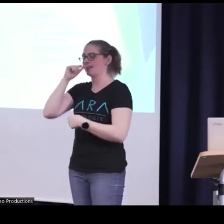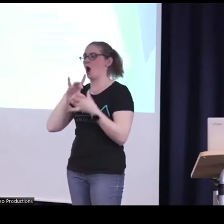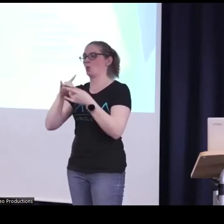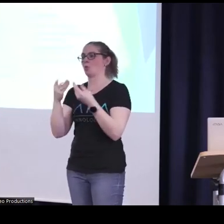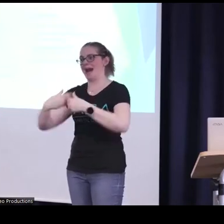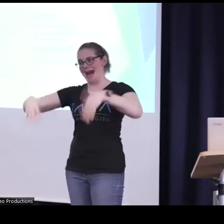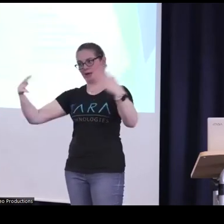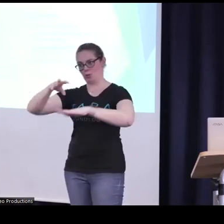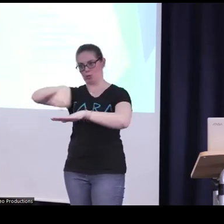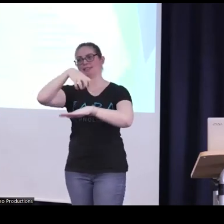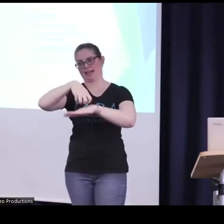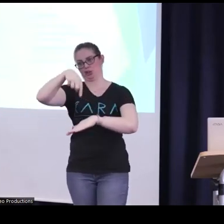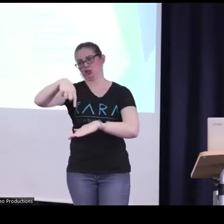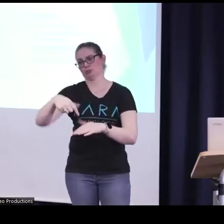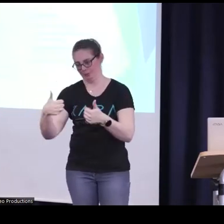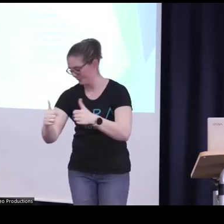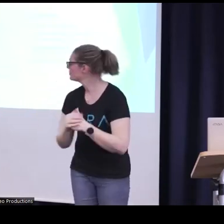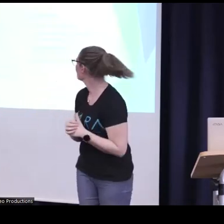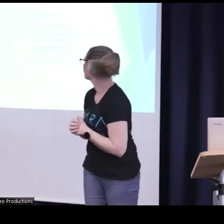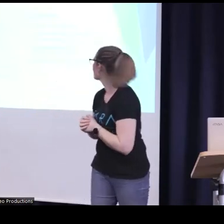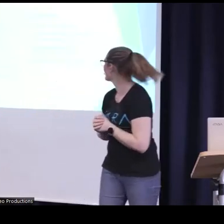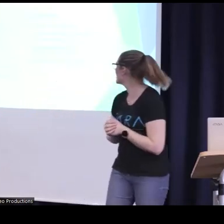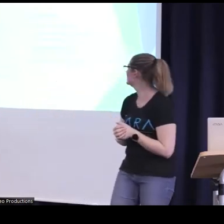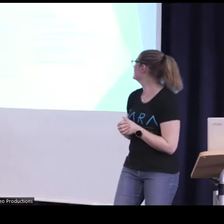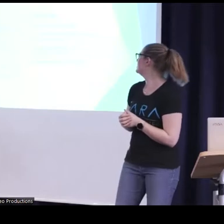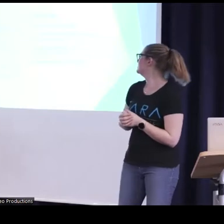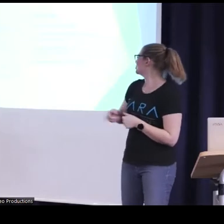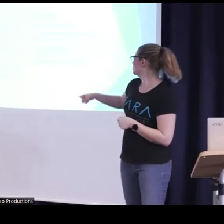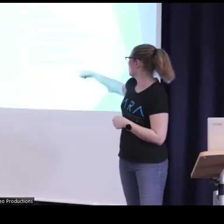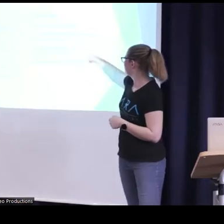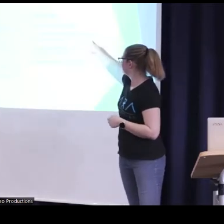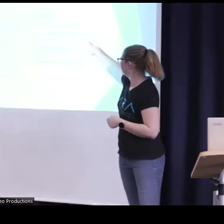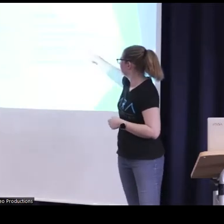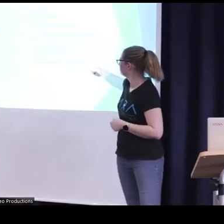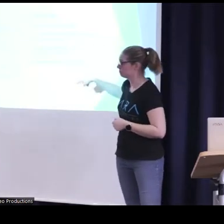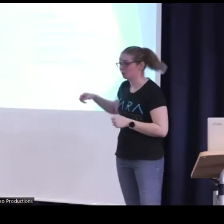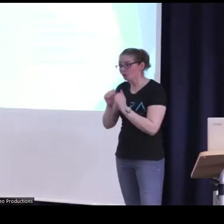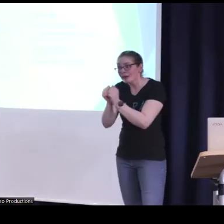keep in mind that CARA technologies can work with any organisation in any country.